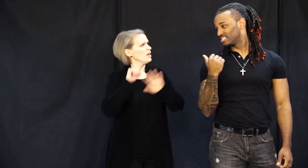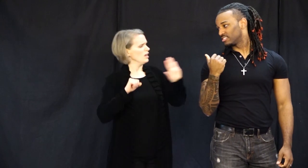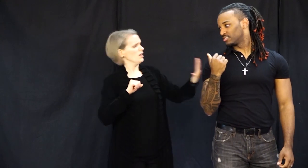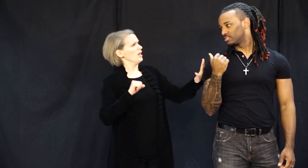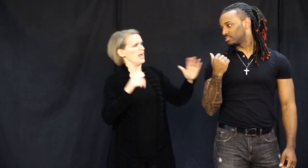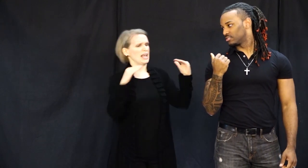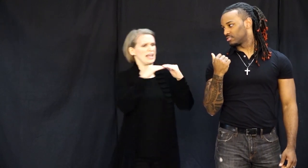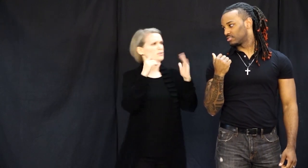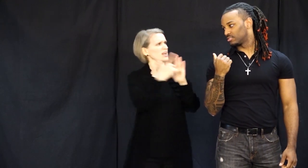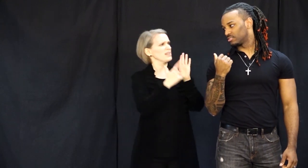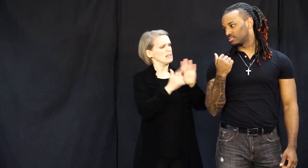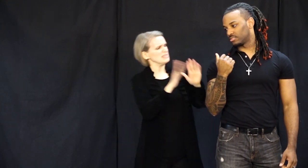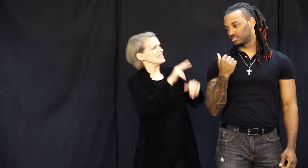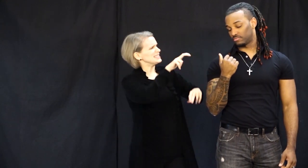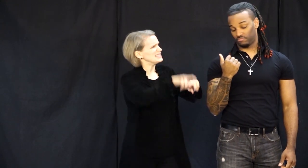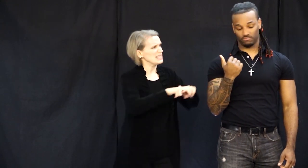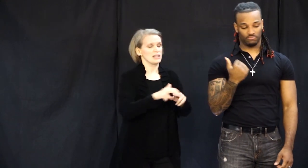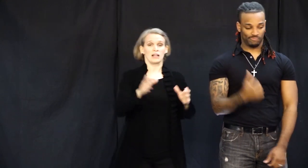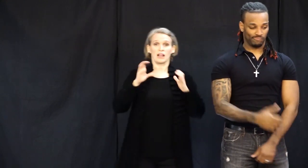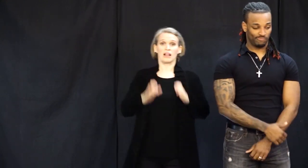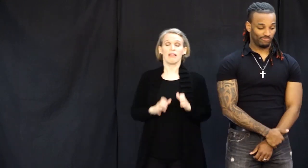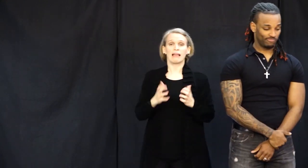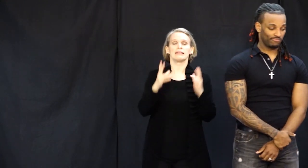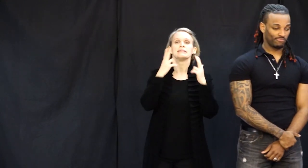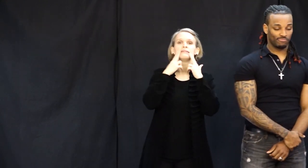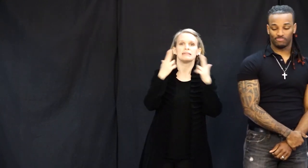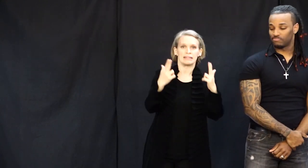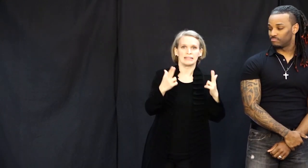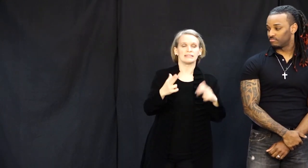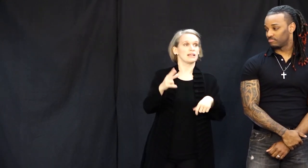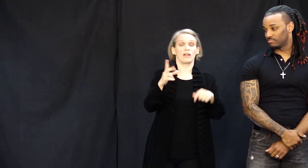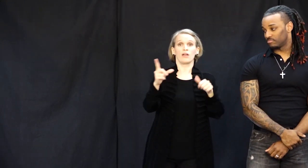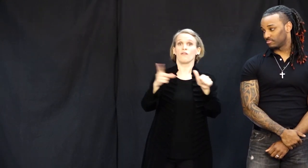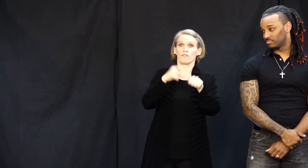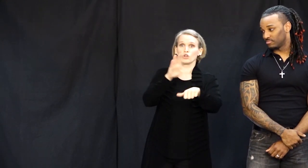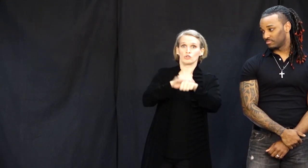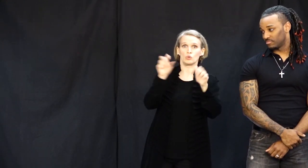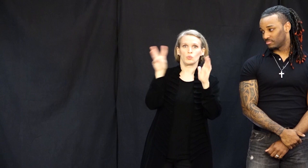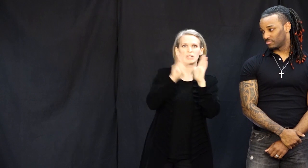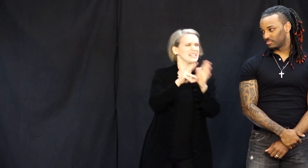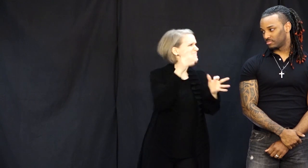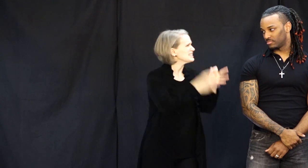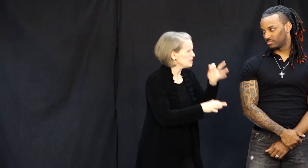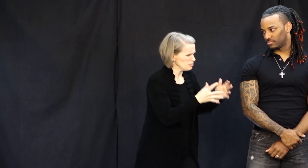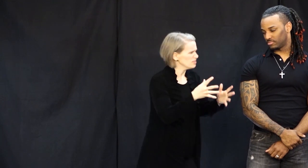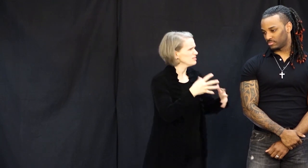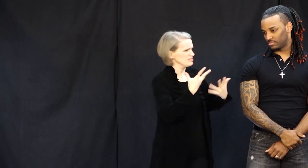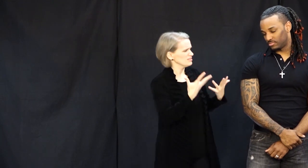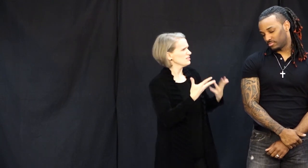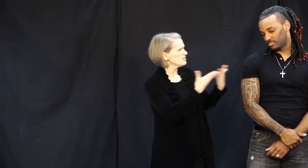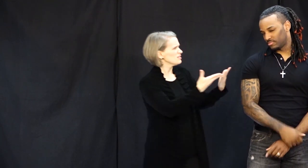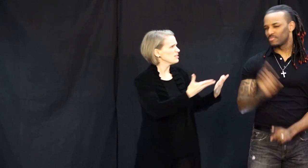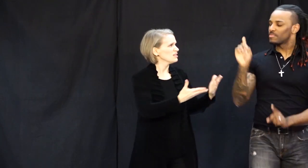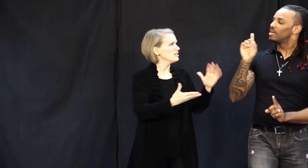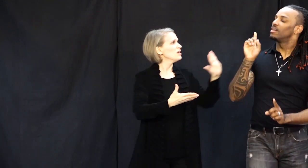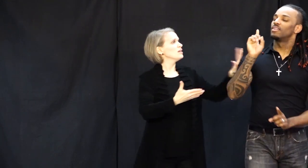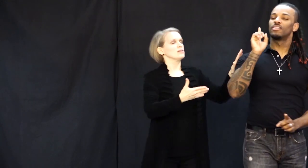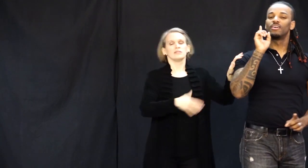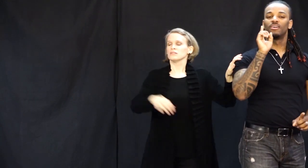Co-counsel Hamilton, sit down. Our client Larry Weeks is innocent. Call your first witness. That's all you had to say. Okay, one more thing. Why do you assume you're